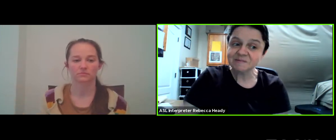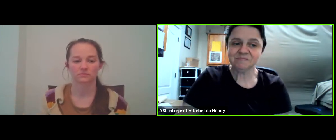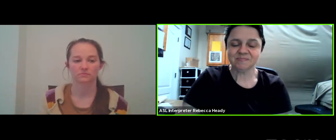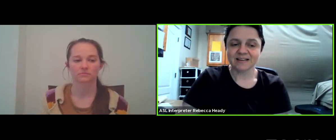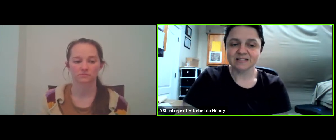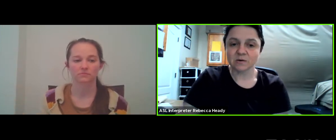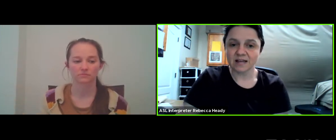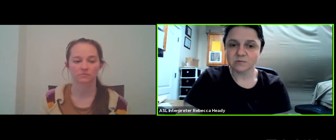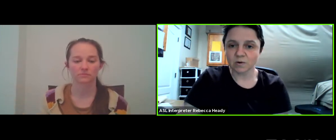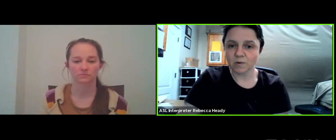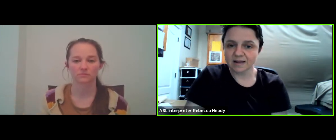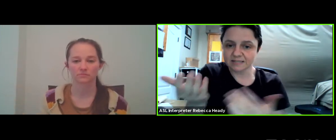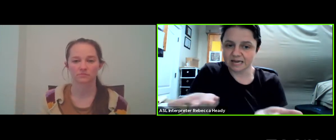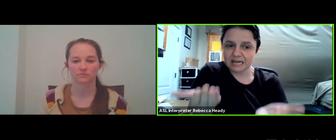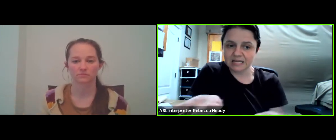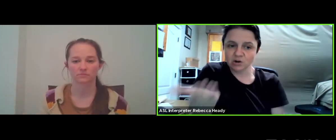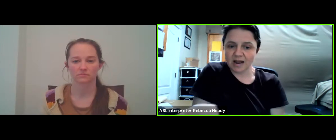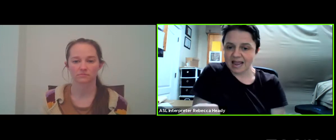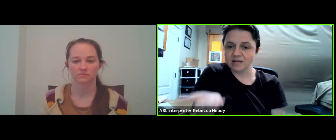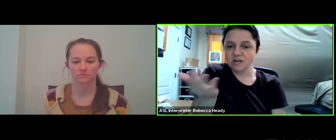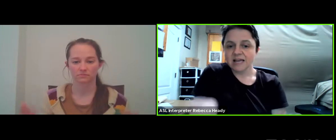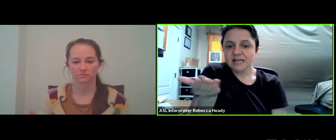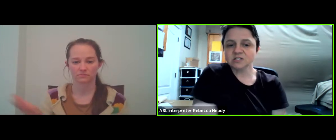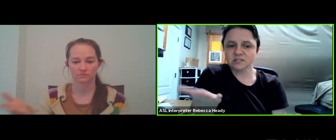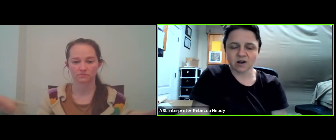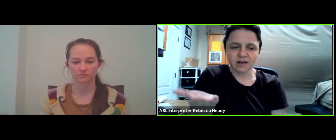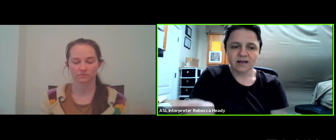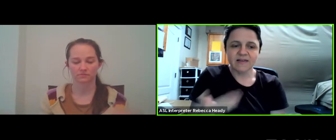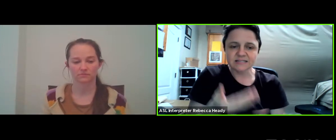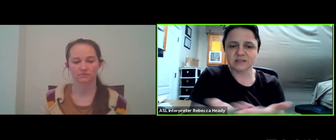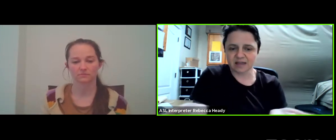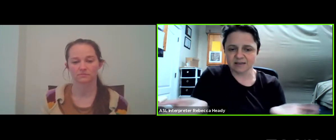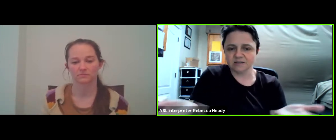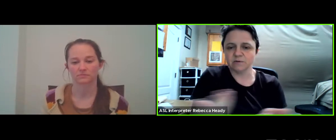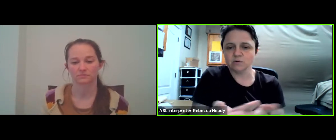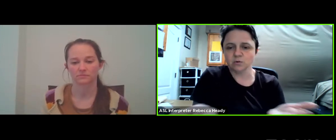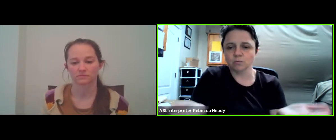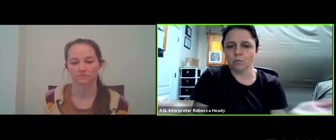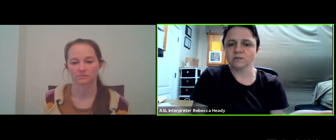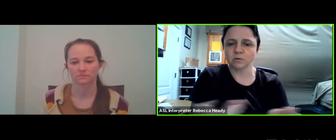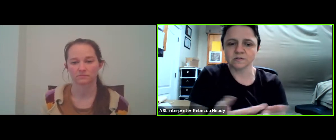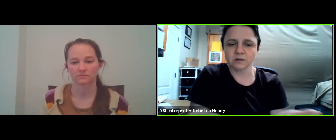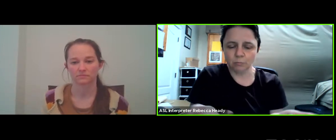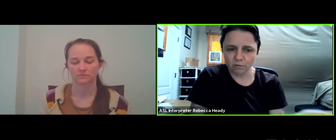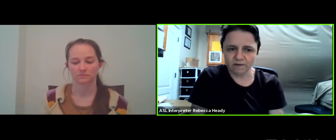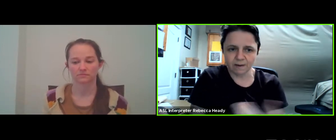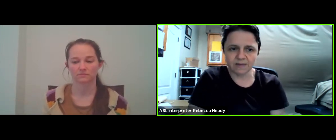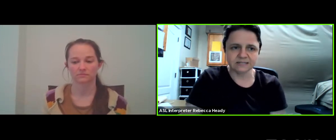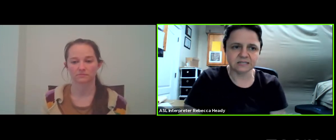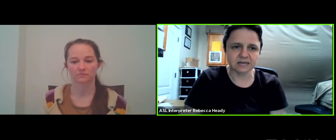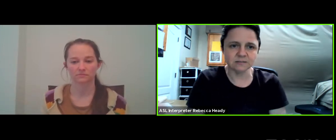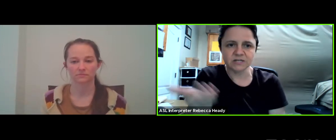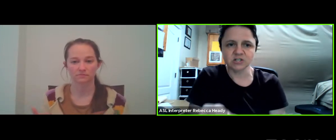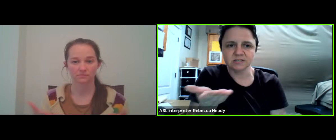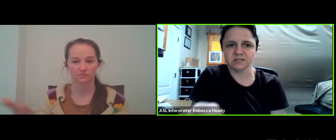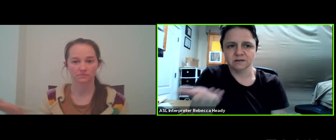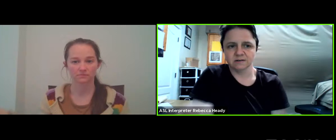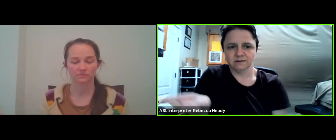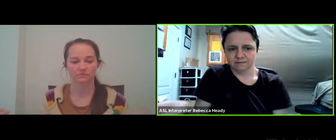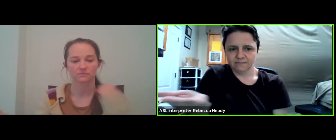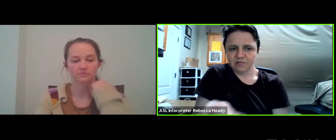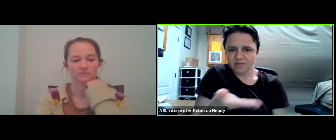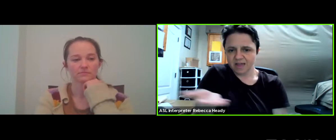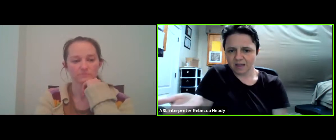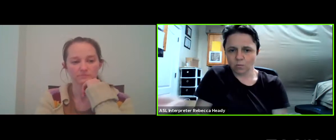hold. So that's one way. It's kind of in your hand. That's things. If you do multiples and you're moving them, that's things, but